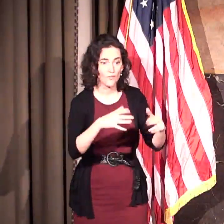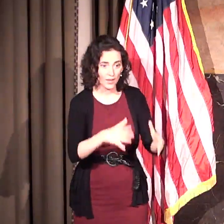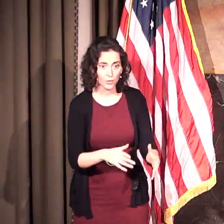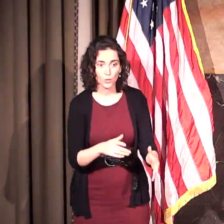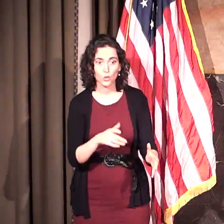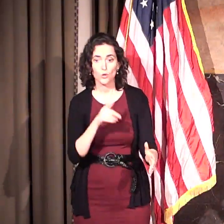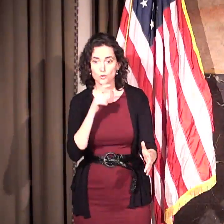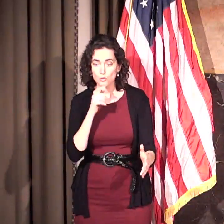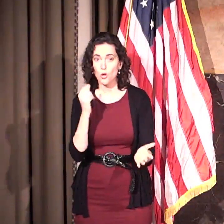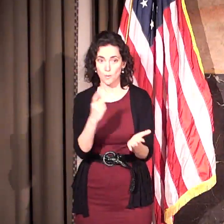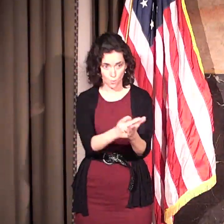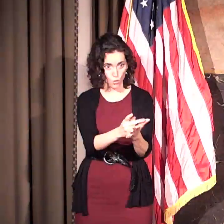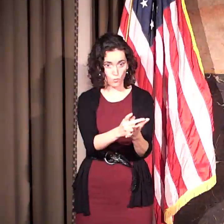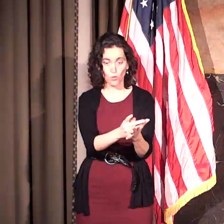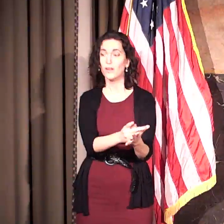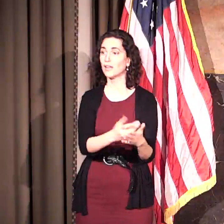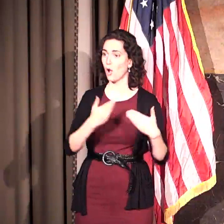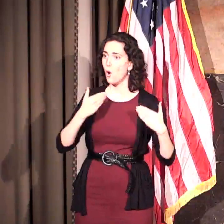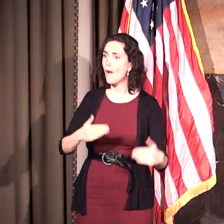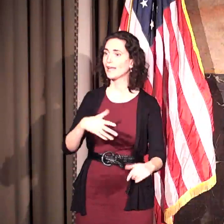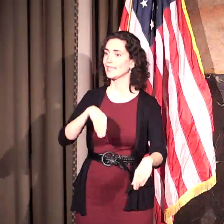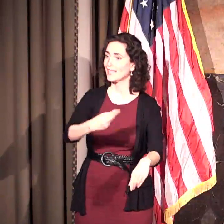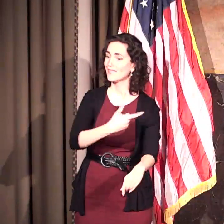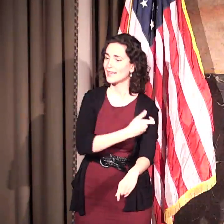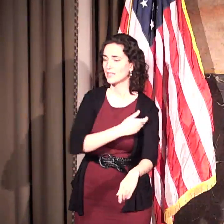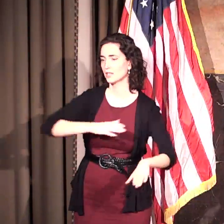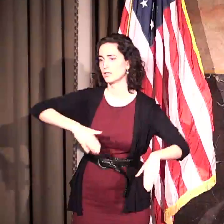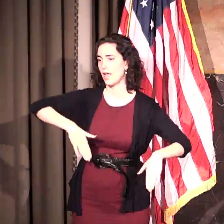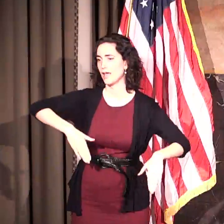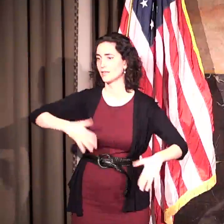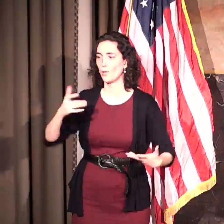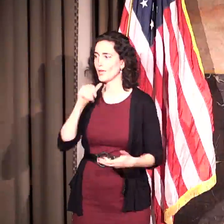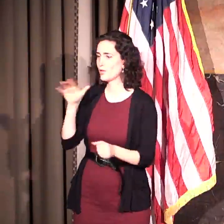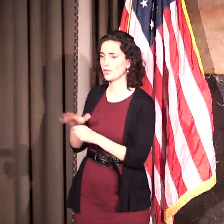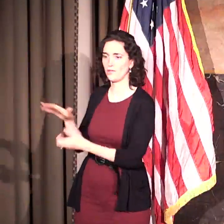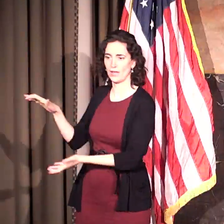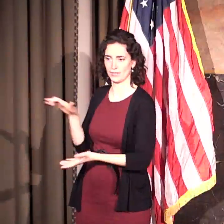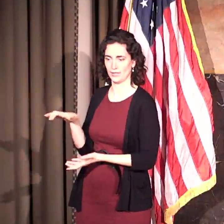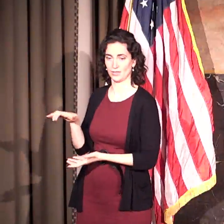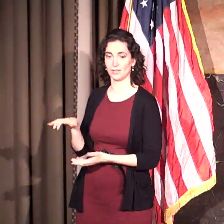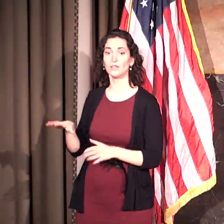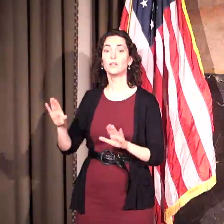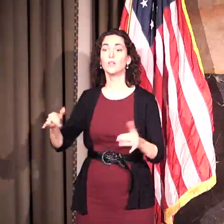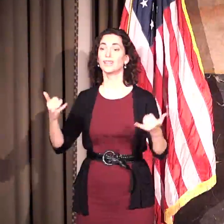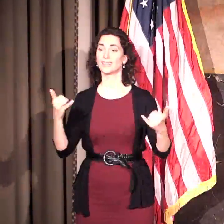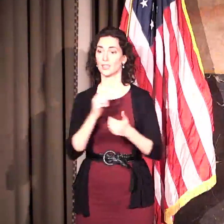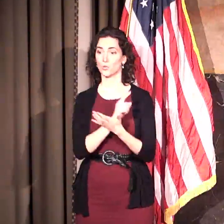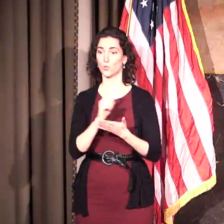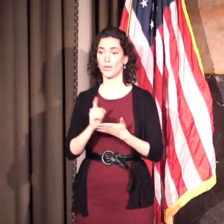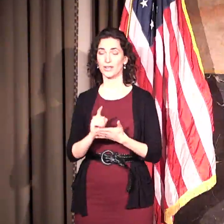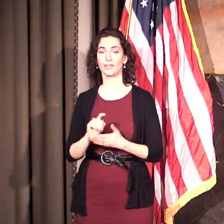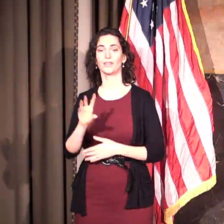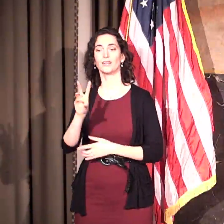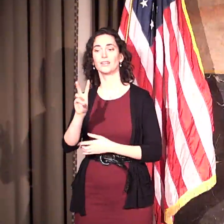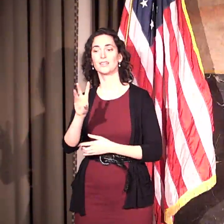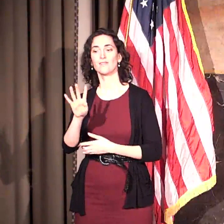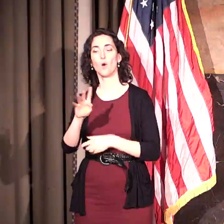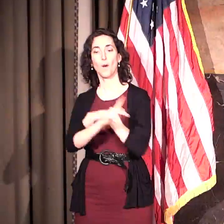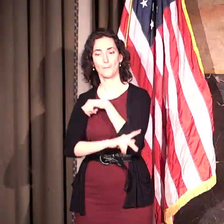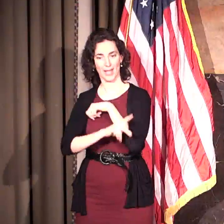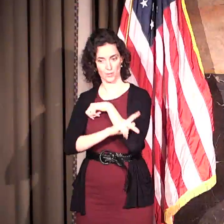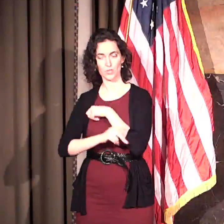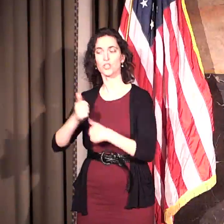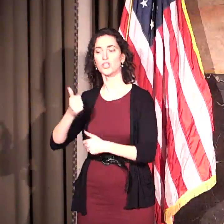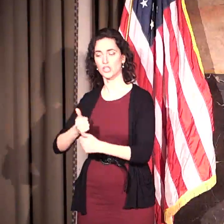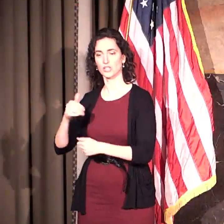engaged. This week, you may know that we're administering vaccine in all 64 parishes using